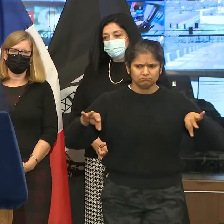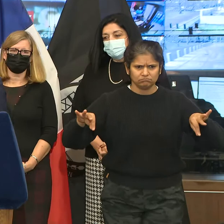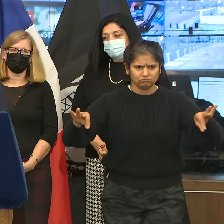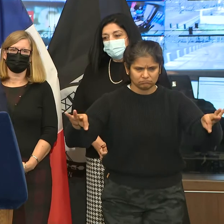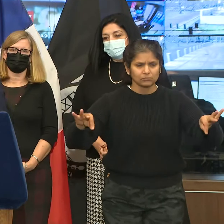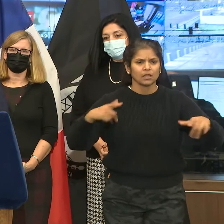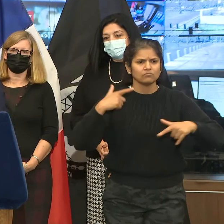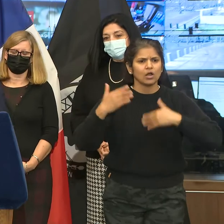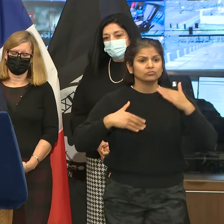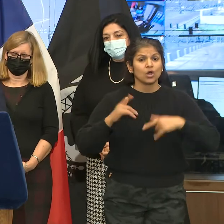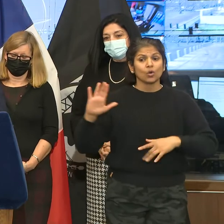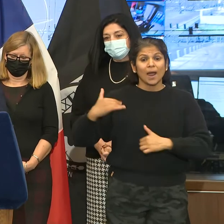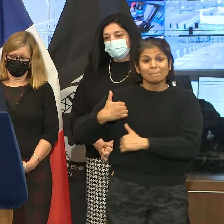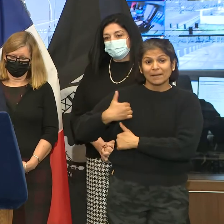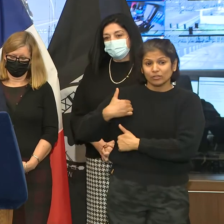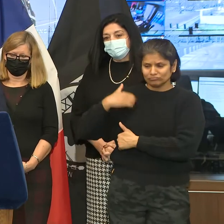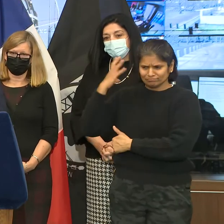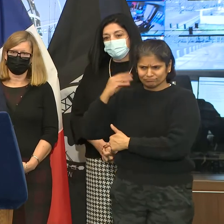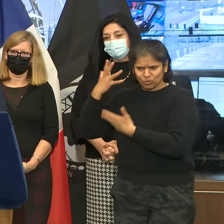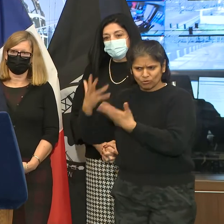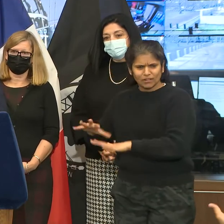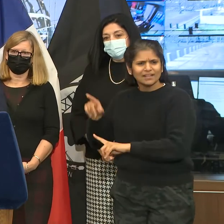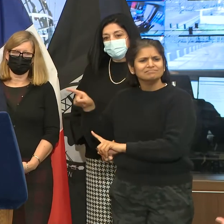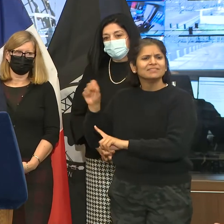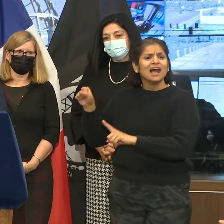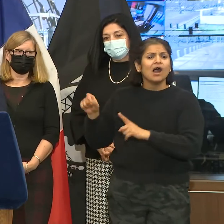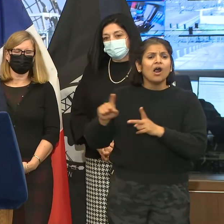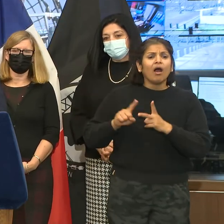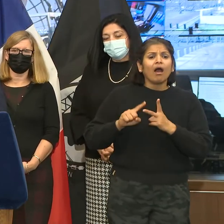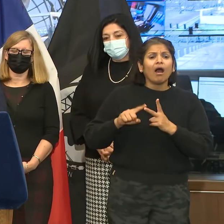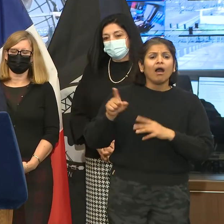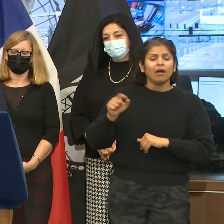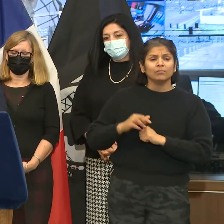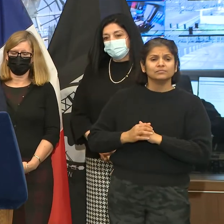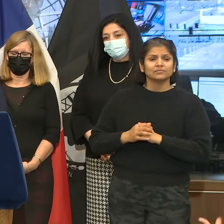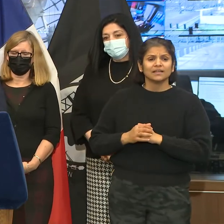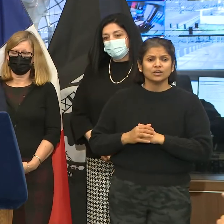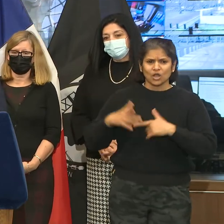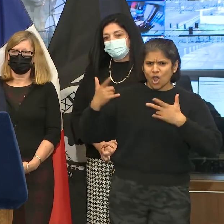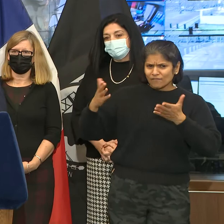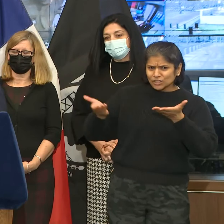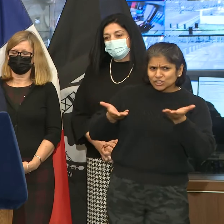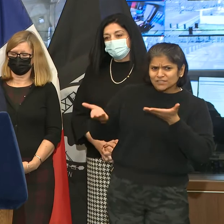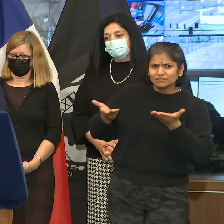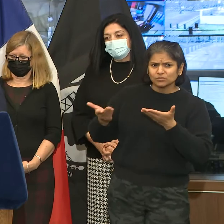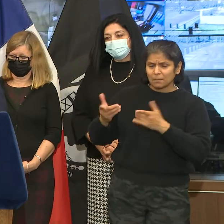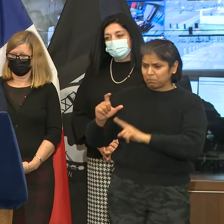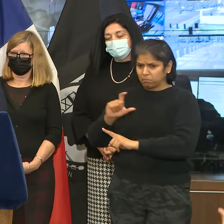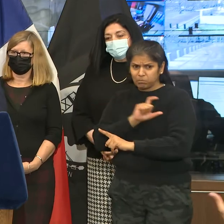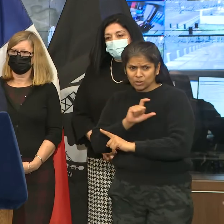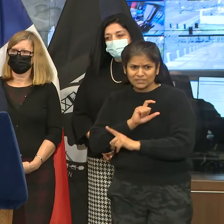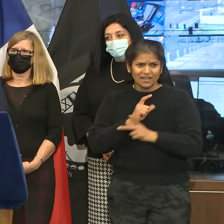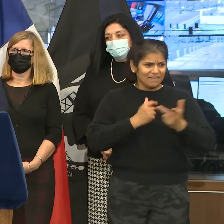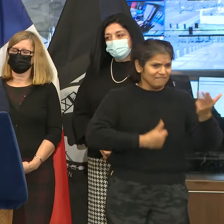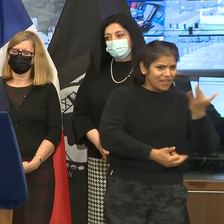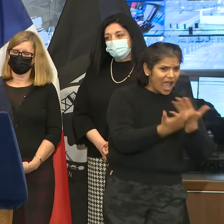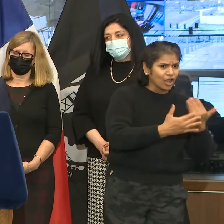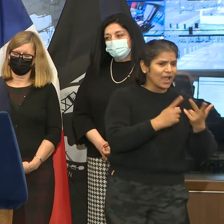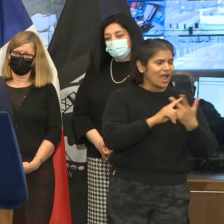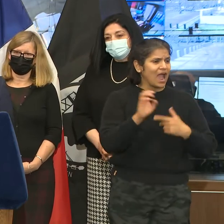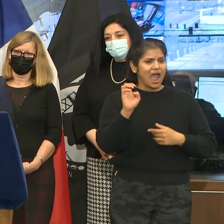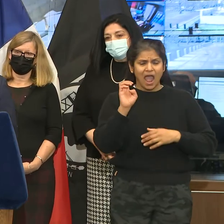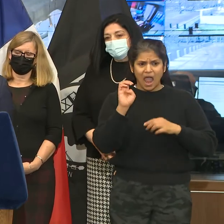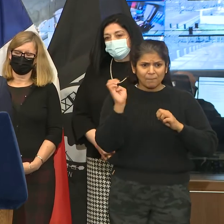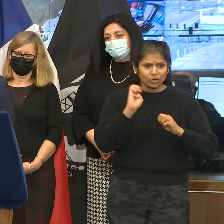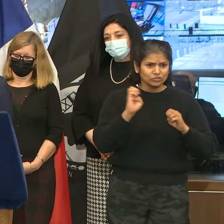you know, you've not served in police or fire or as an EMT. So, talk about the learning curve that you'll have. Yeah, so first off,